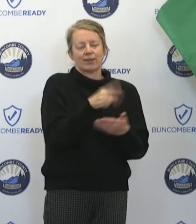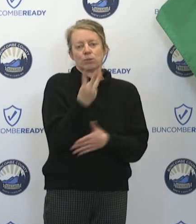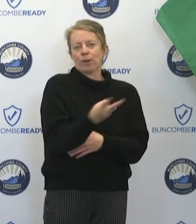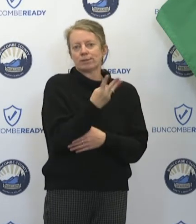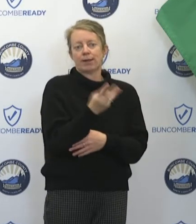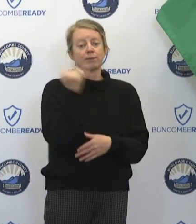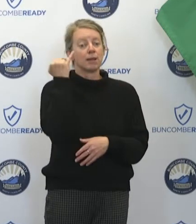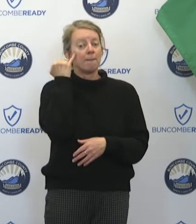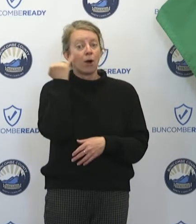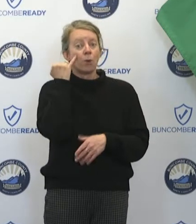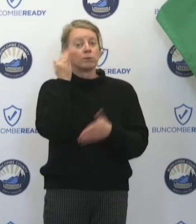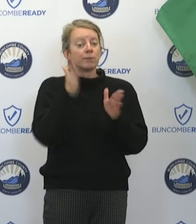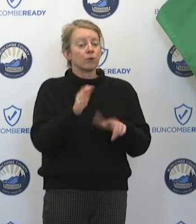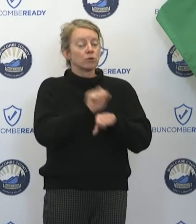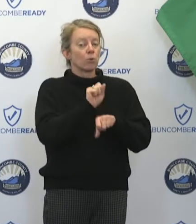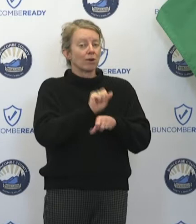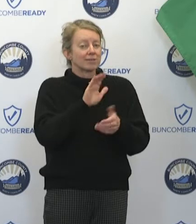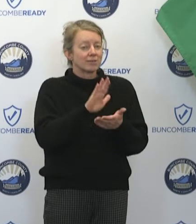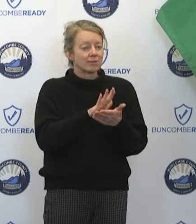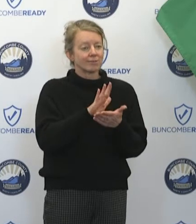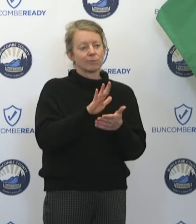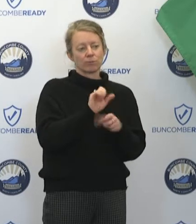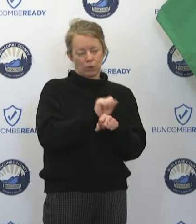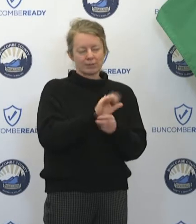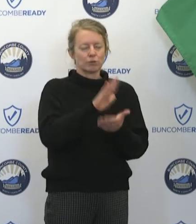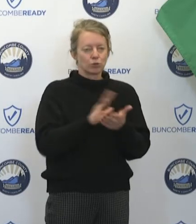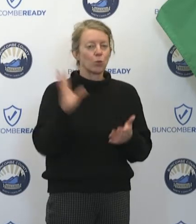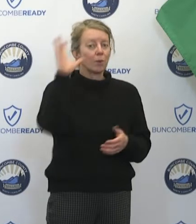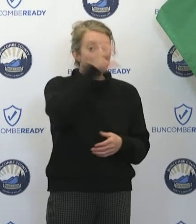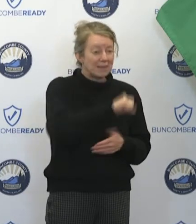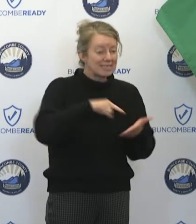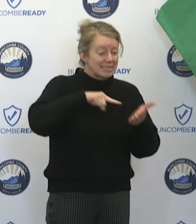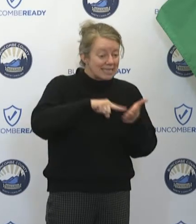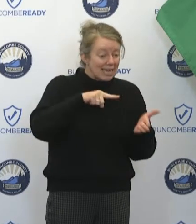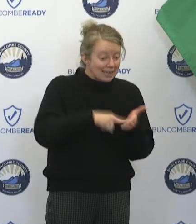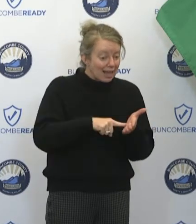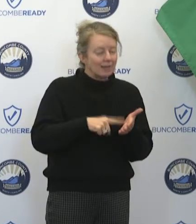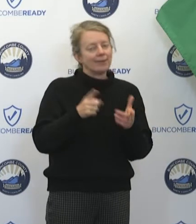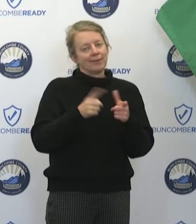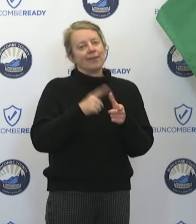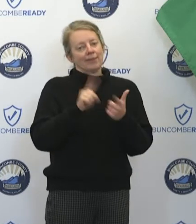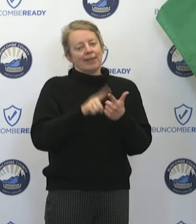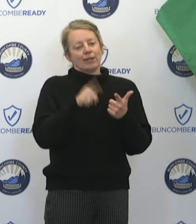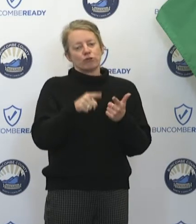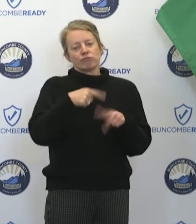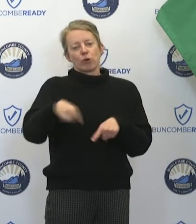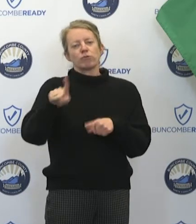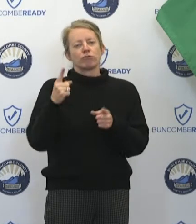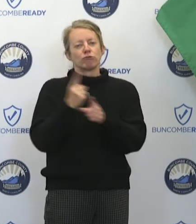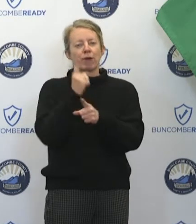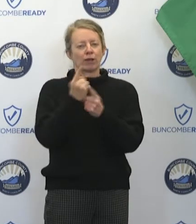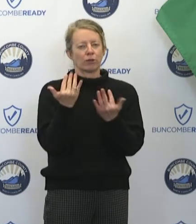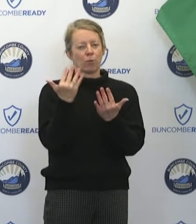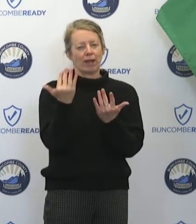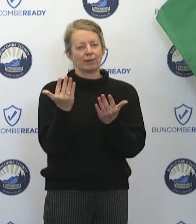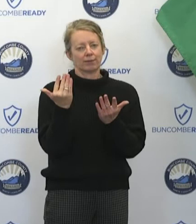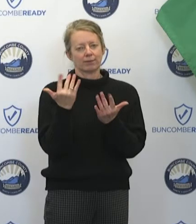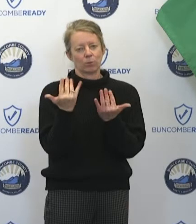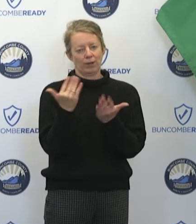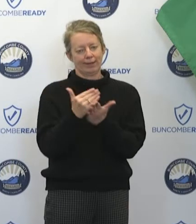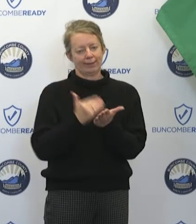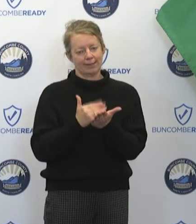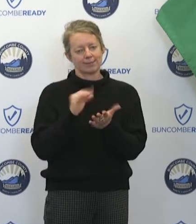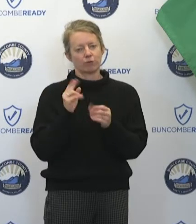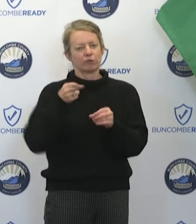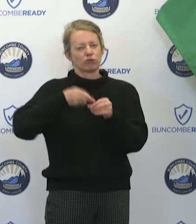be placed on that list by their school administrator, they will be directed to the Buncombe County wait list for Group 3 when it opens on